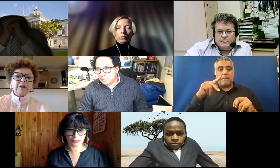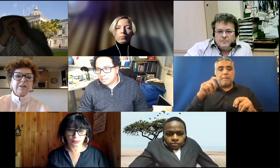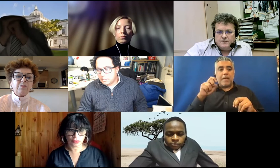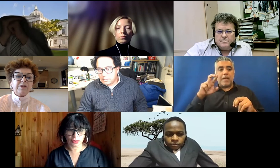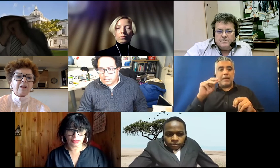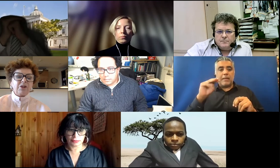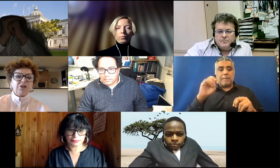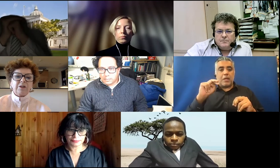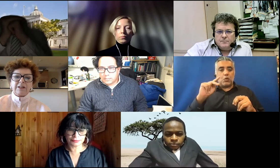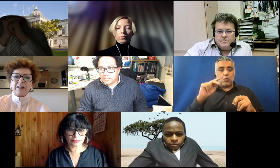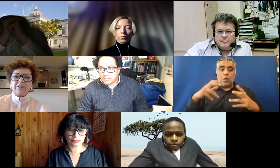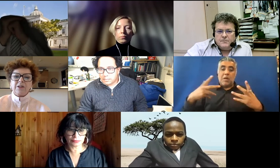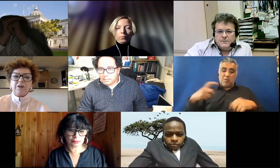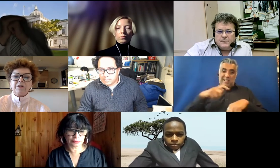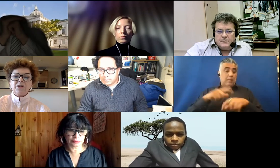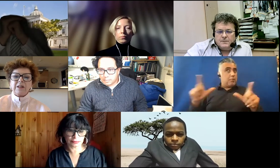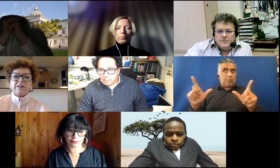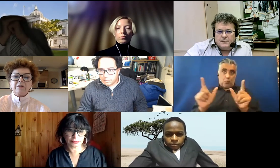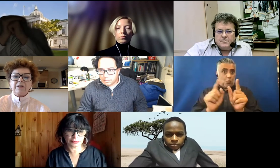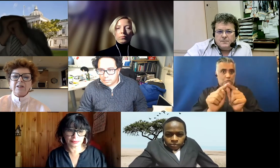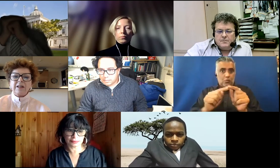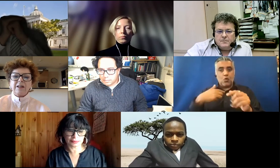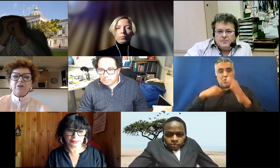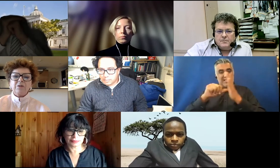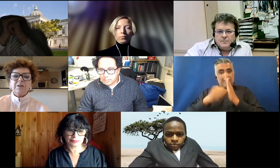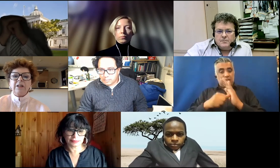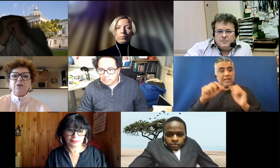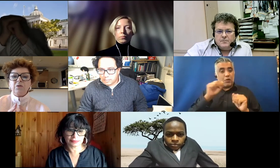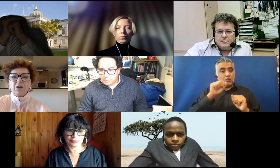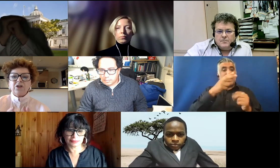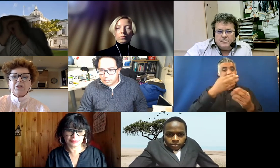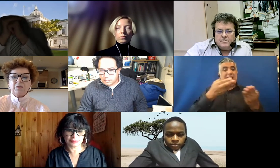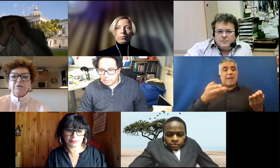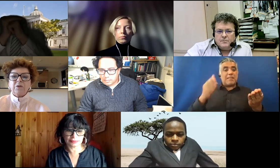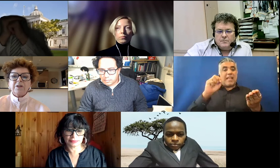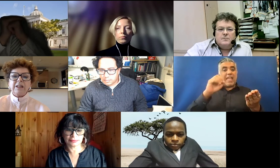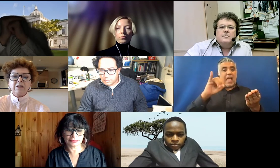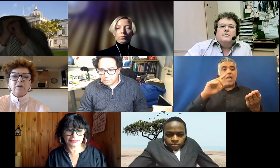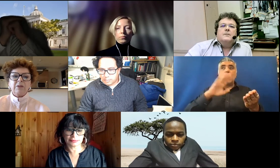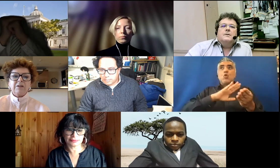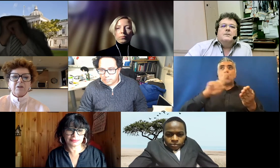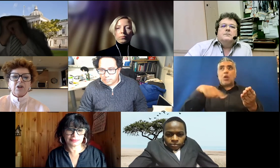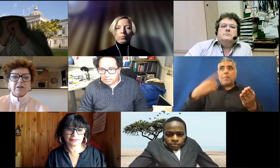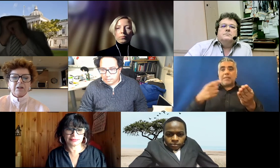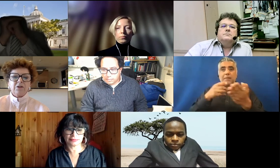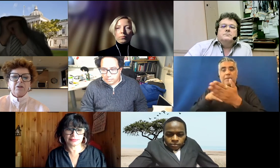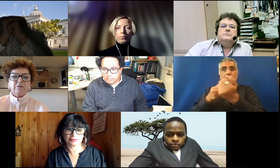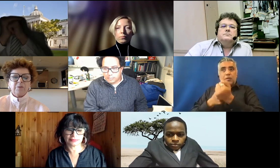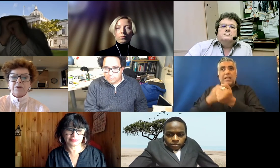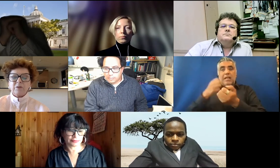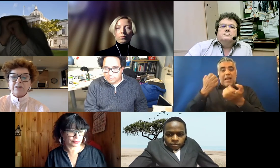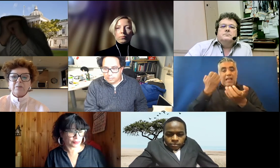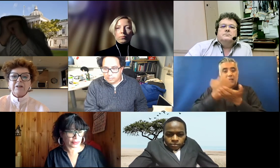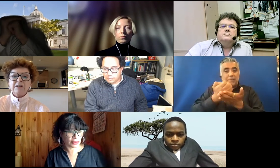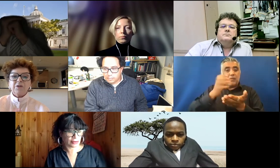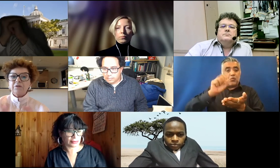So because time is short today, I just wanted to stress that these AI tools do not just reinforce the economic and social exclusion of